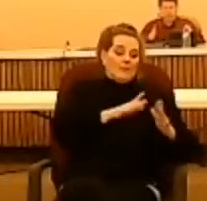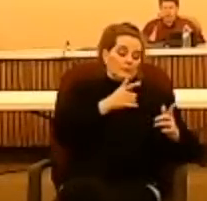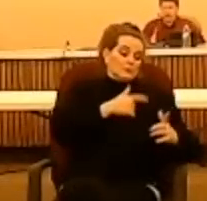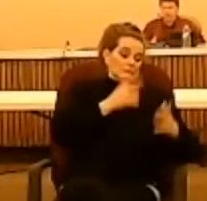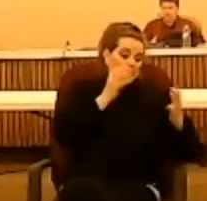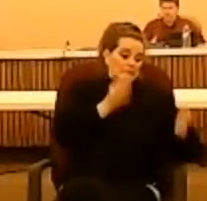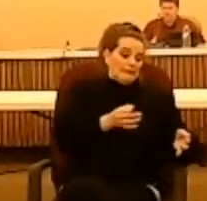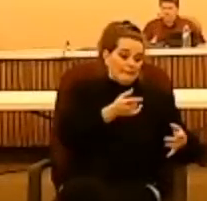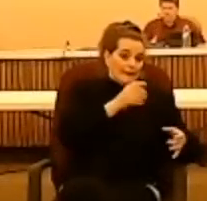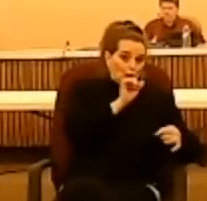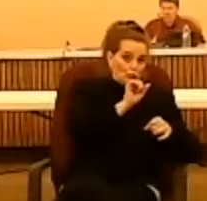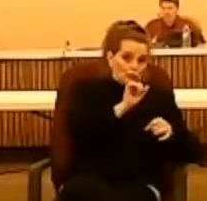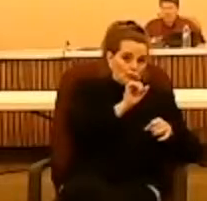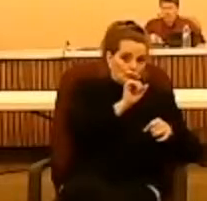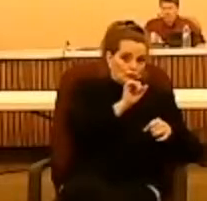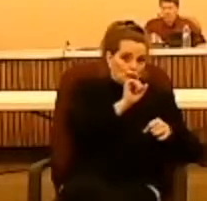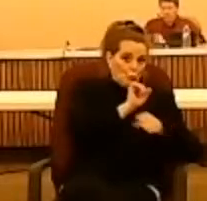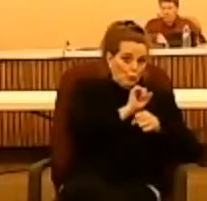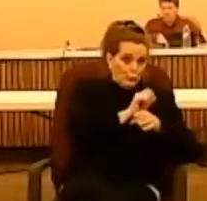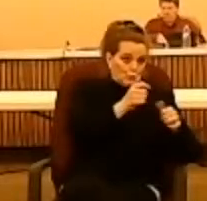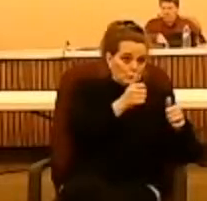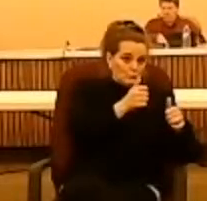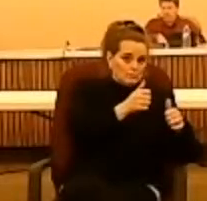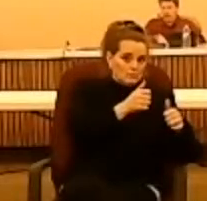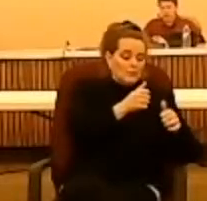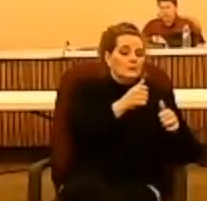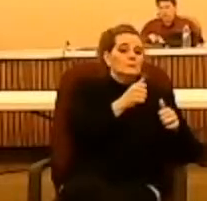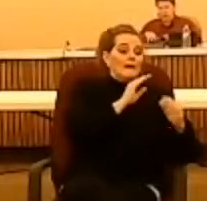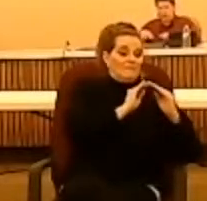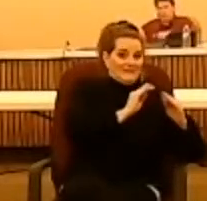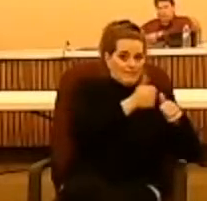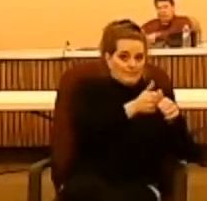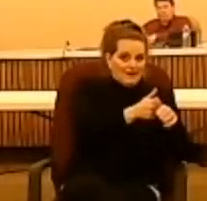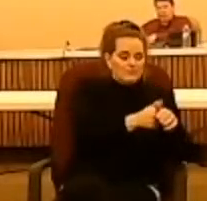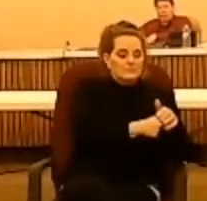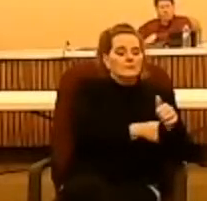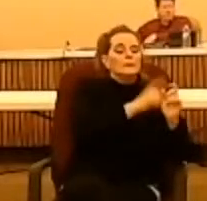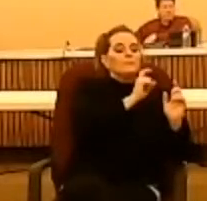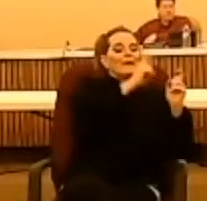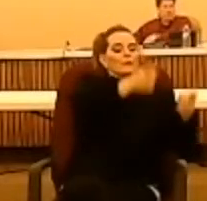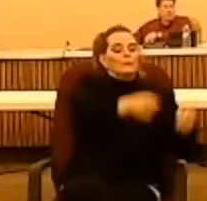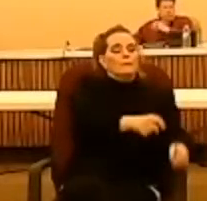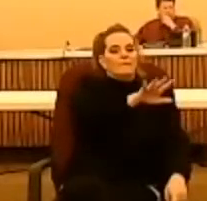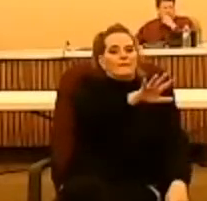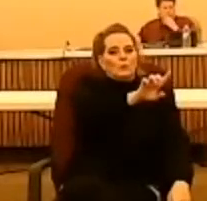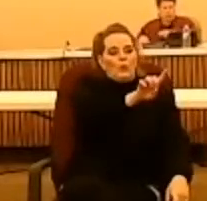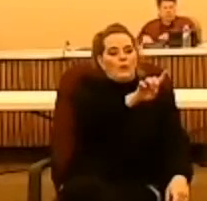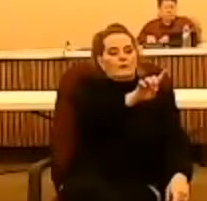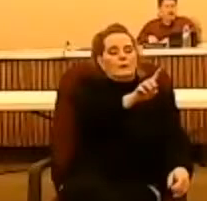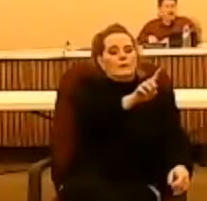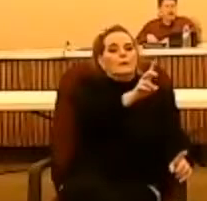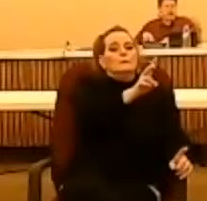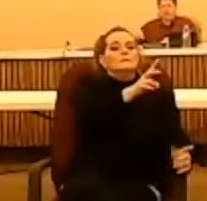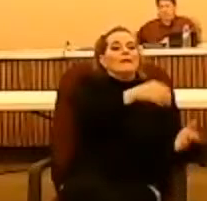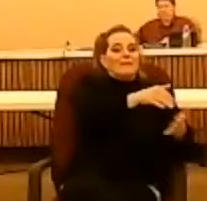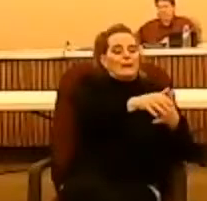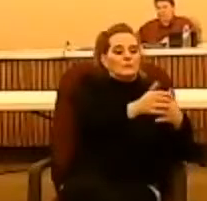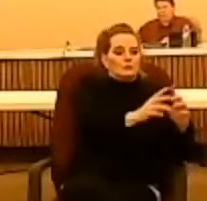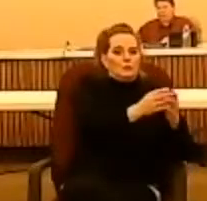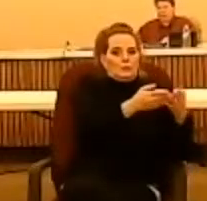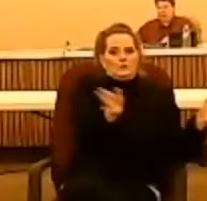work themselves on the local improvements and contributing the 51,000 to the general, or just writing a check